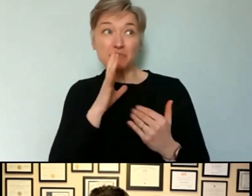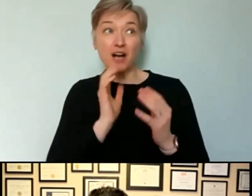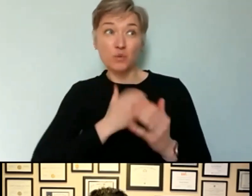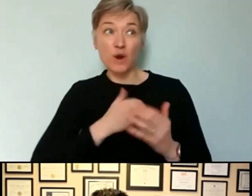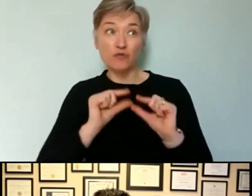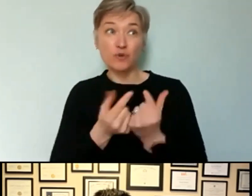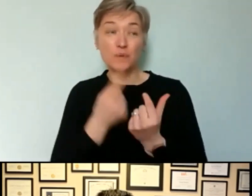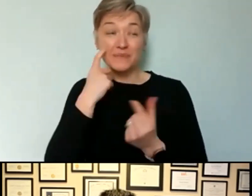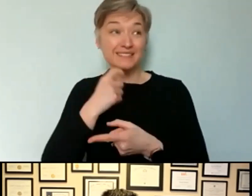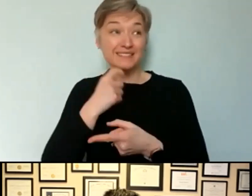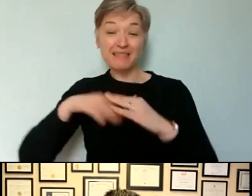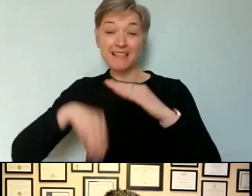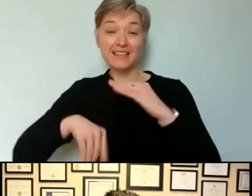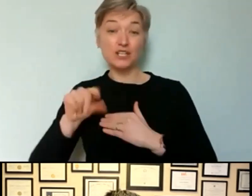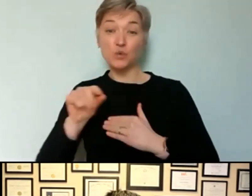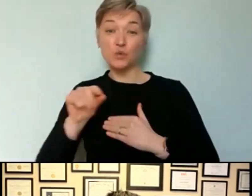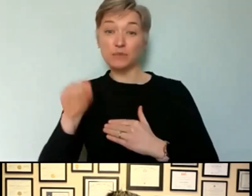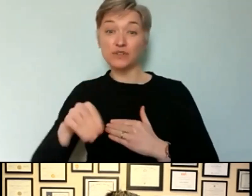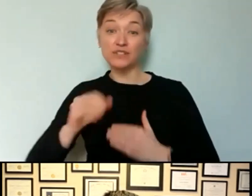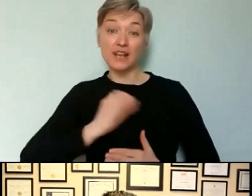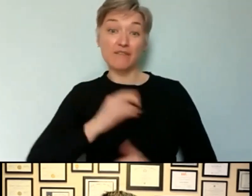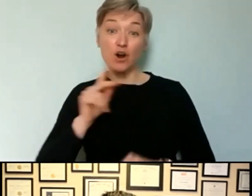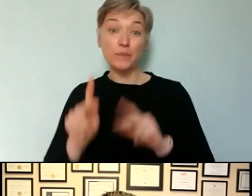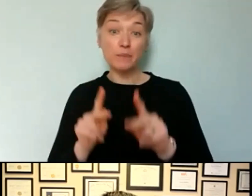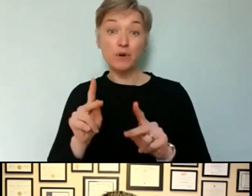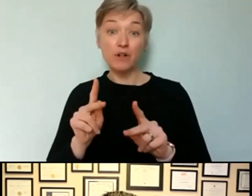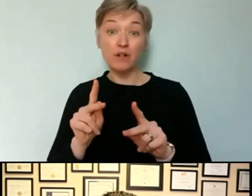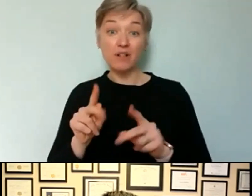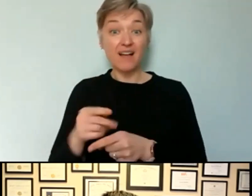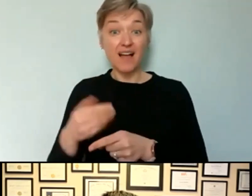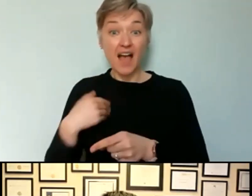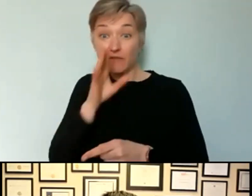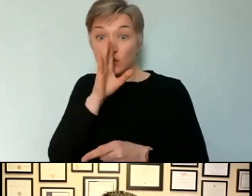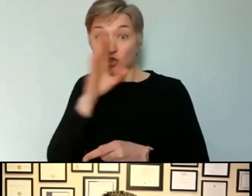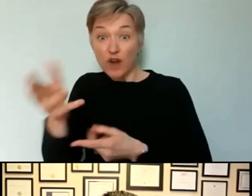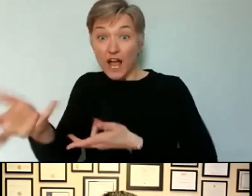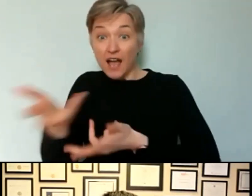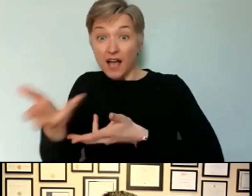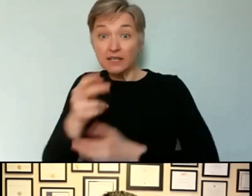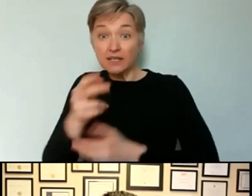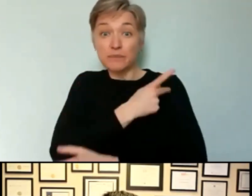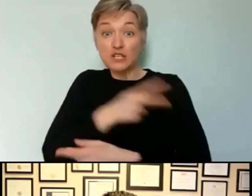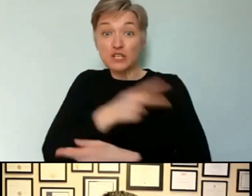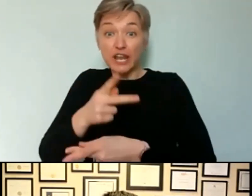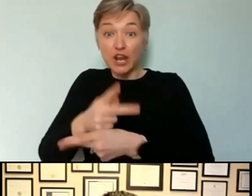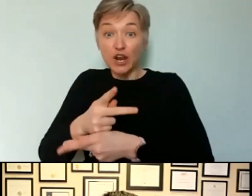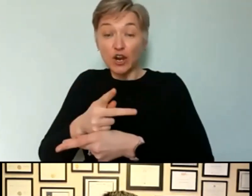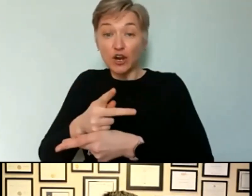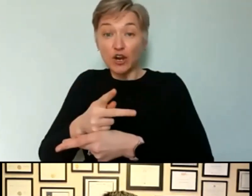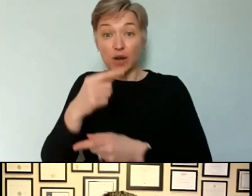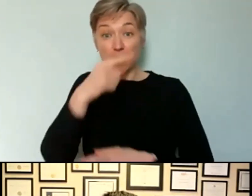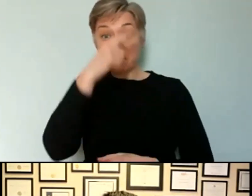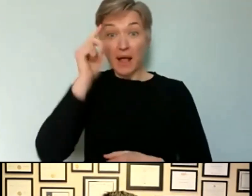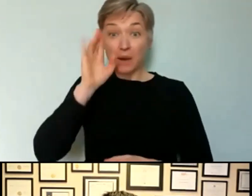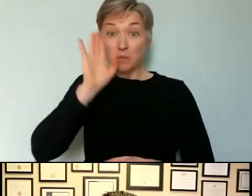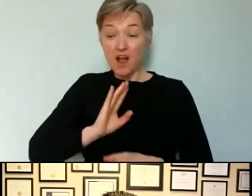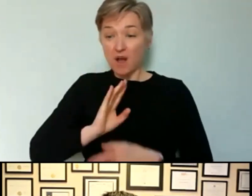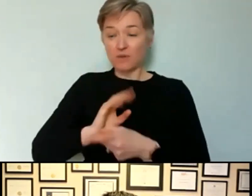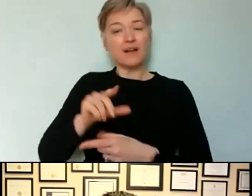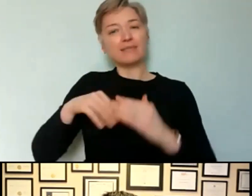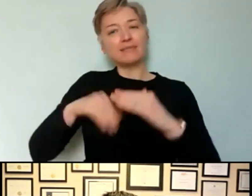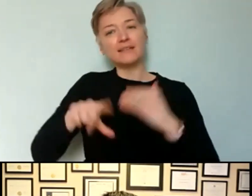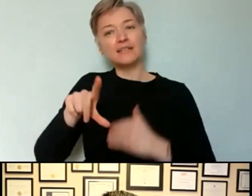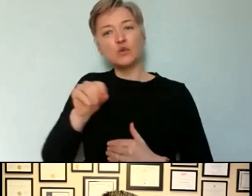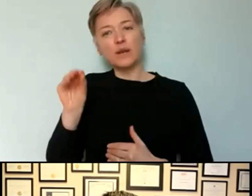than 20% of our people who are doing direct care, Black and brown, and they are less than 20% of them have taken